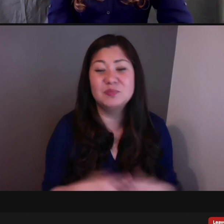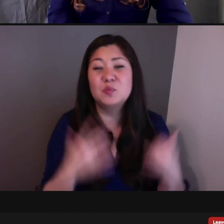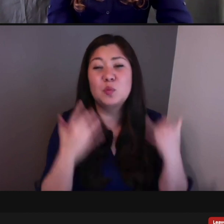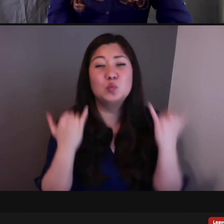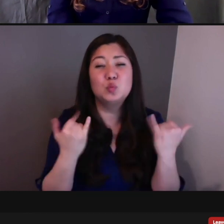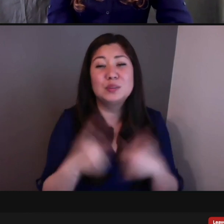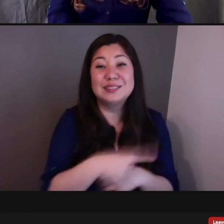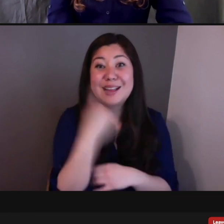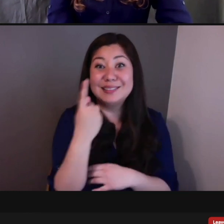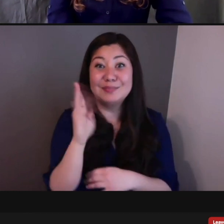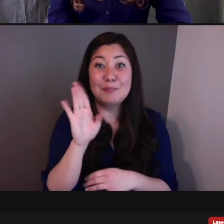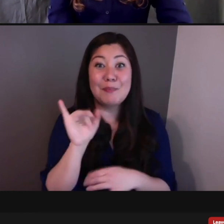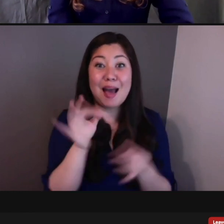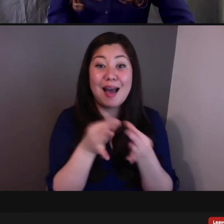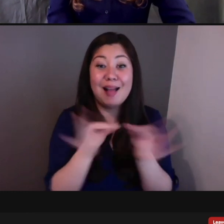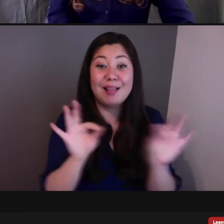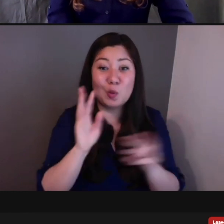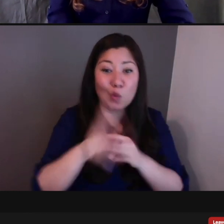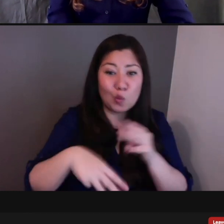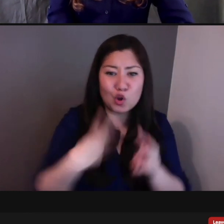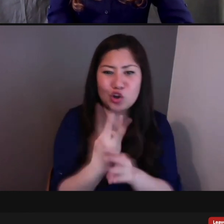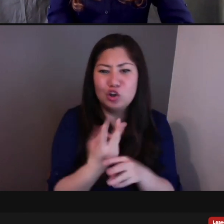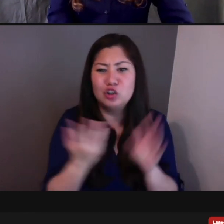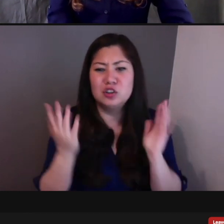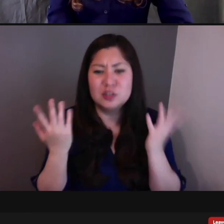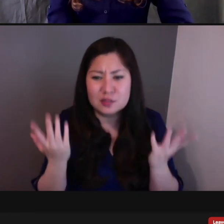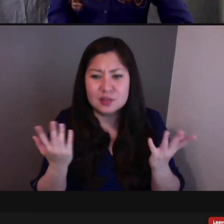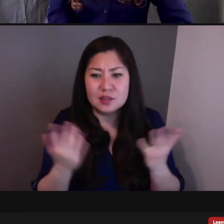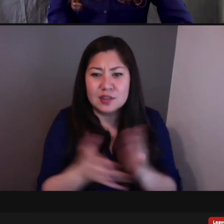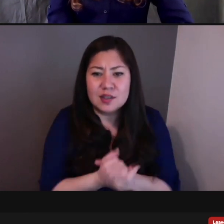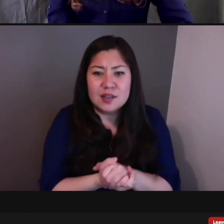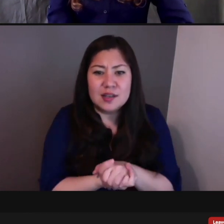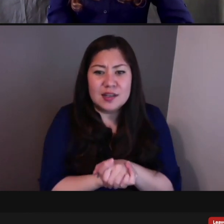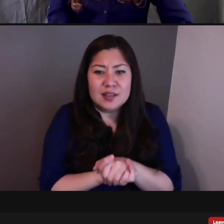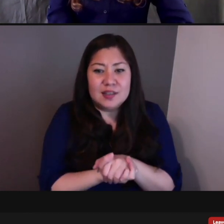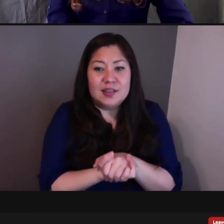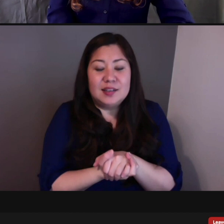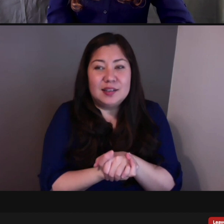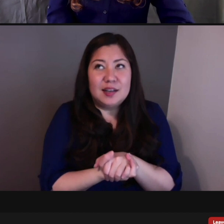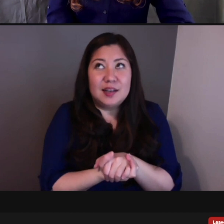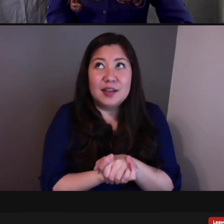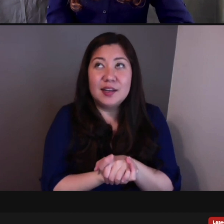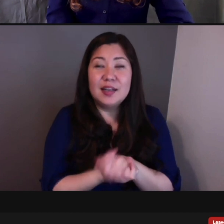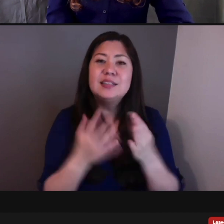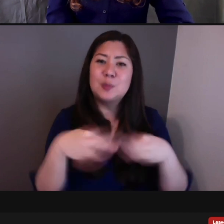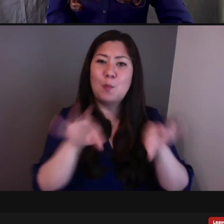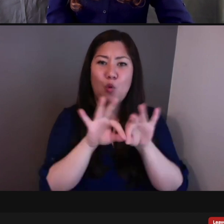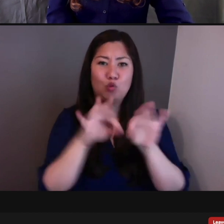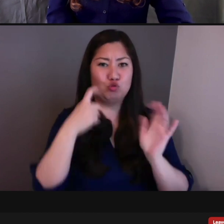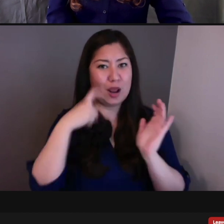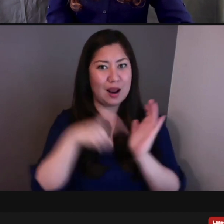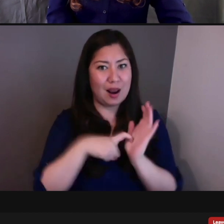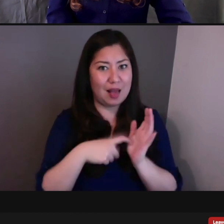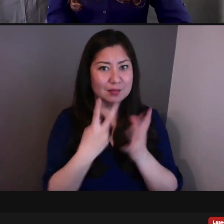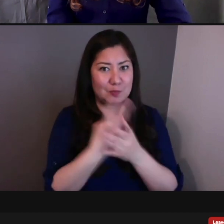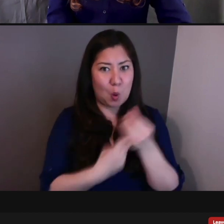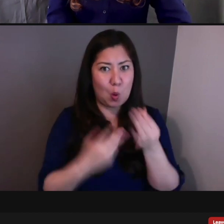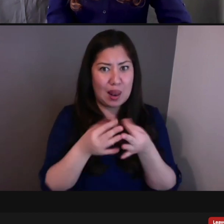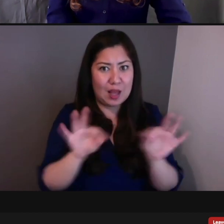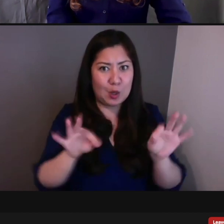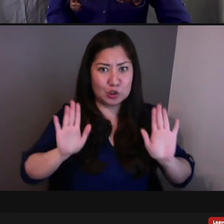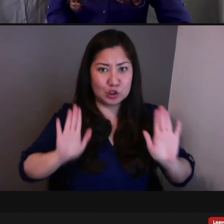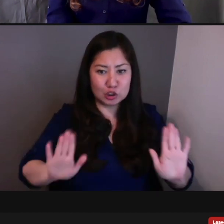that are, in the woods, we stick deaf people in the woods, are they going to use English, or would they end up